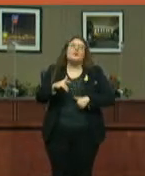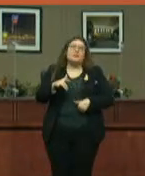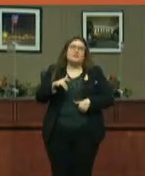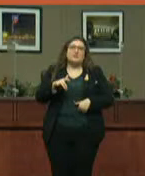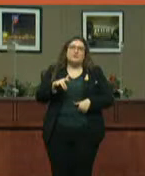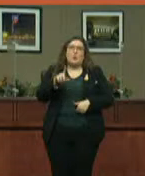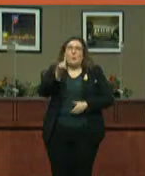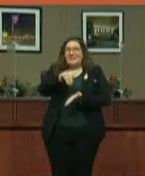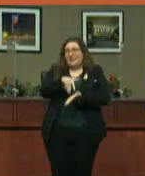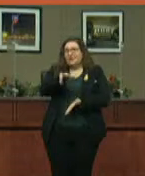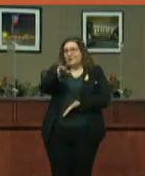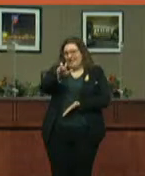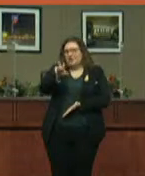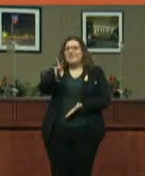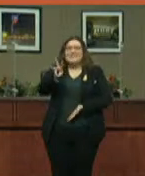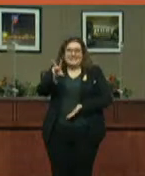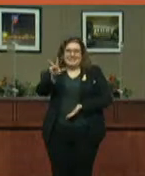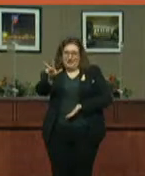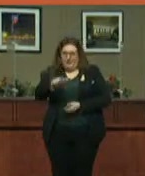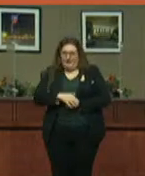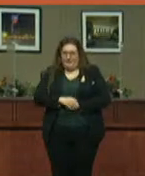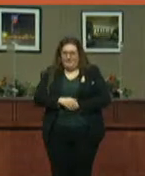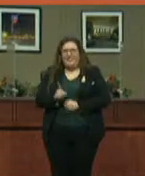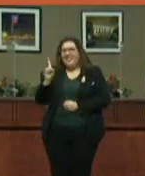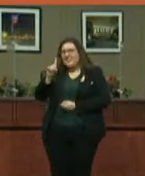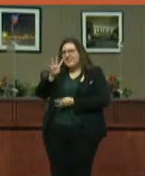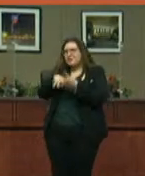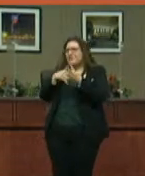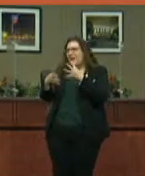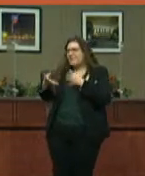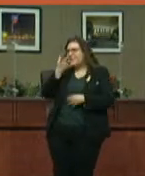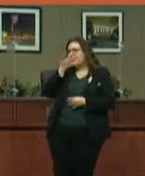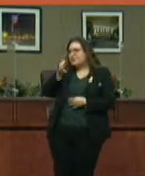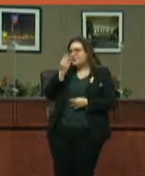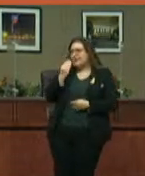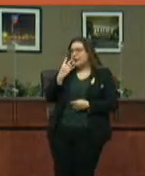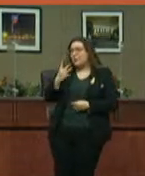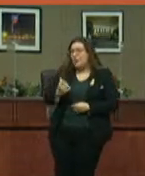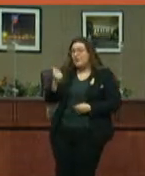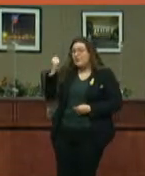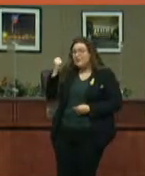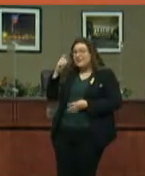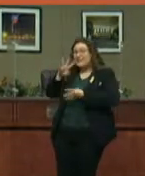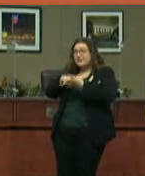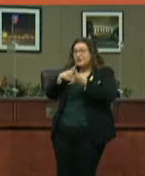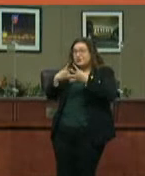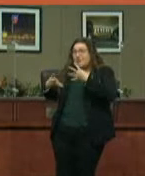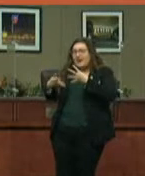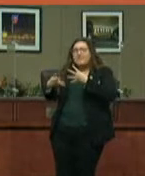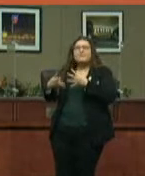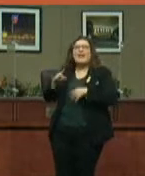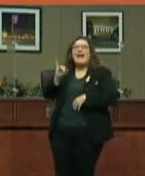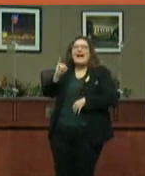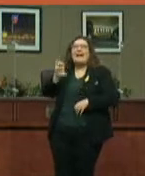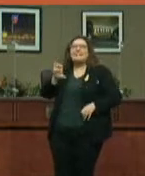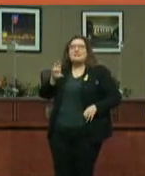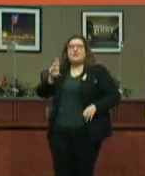1,363. Now, this is an interesting graph, because this is ICU versus